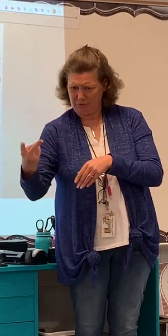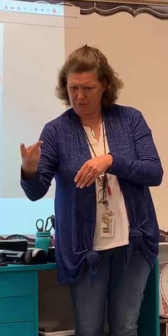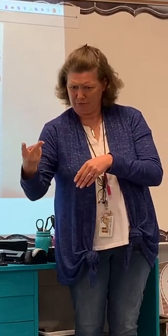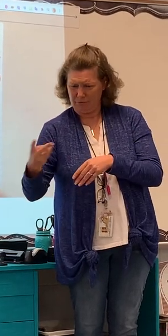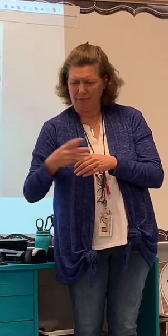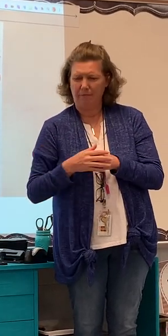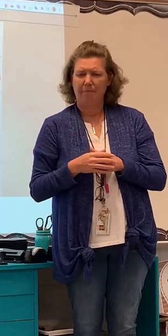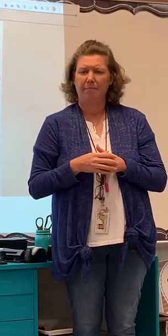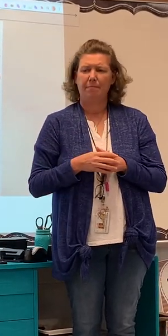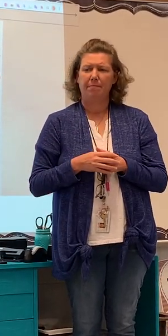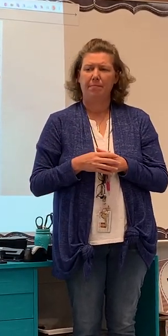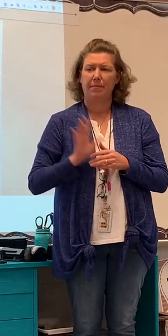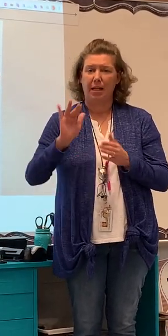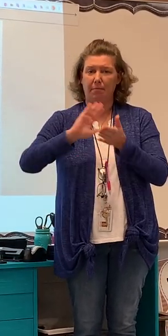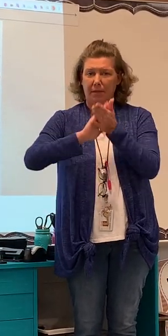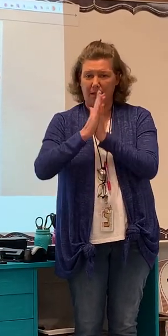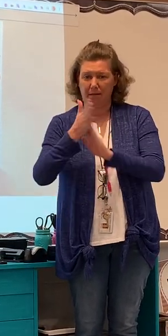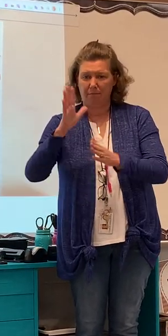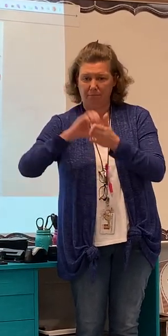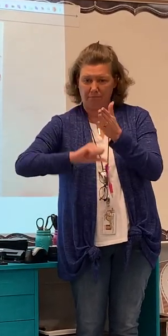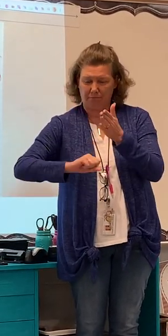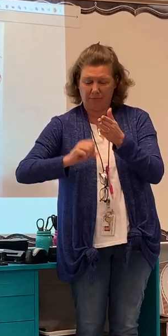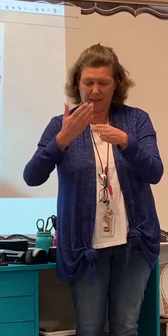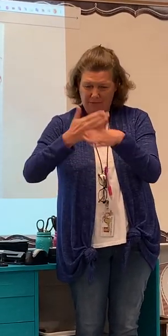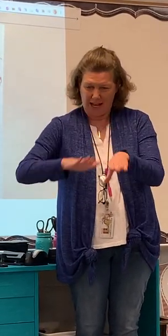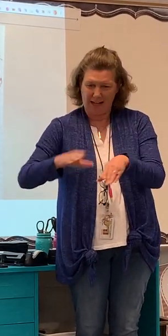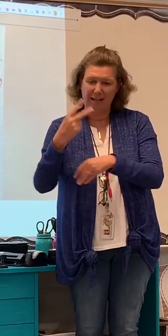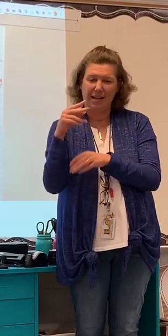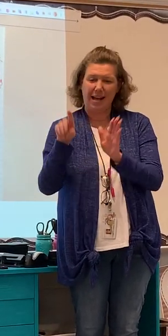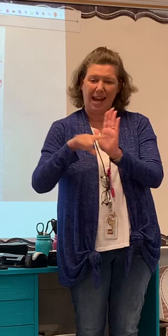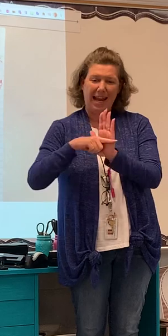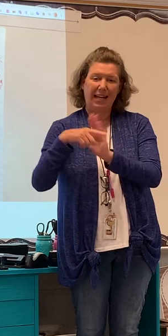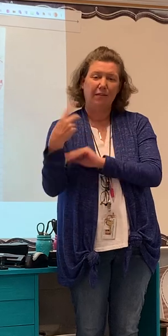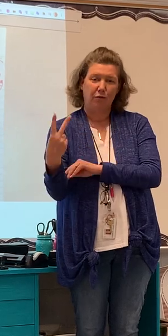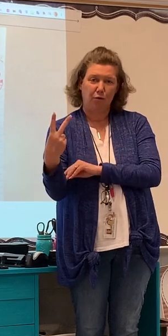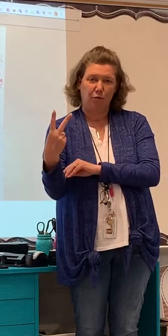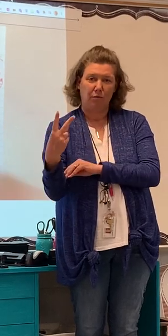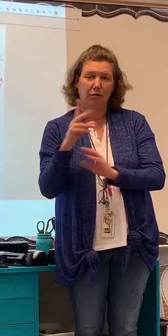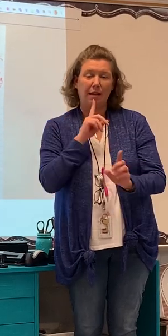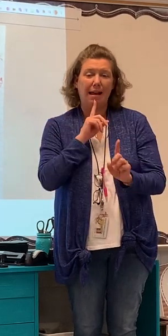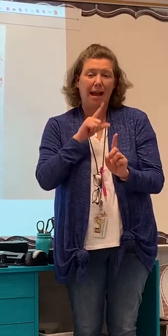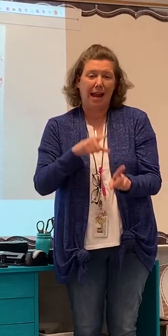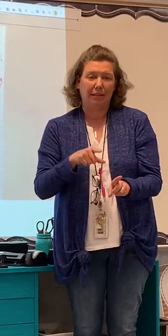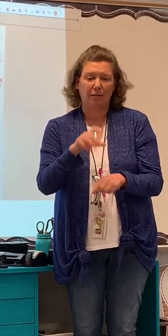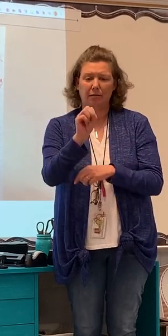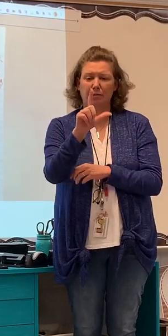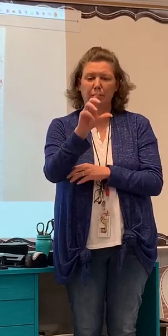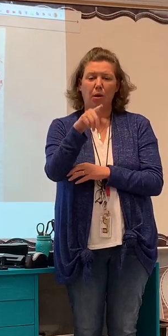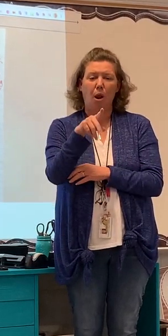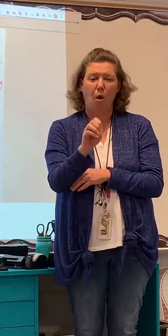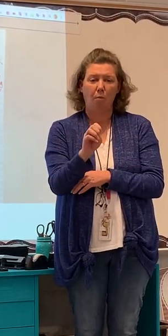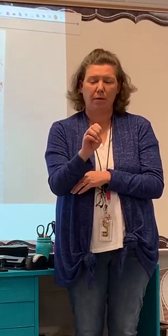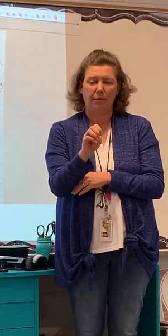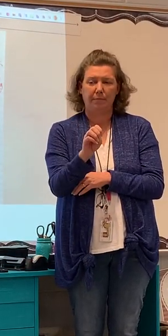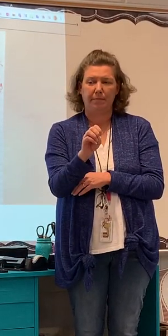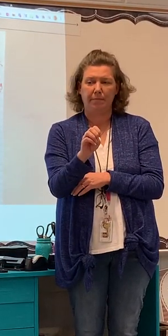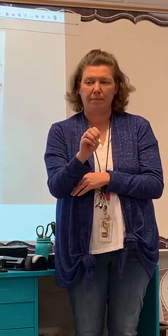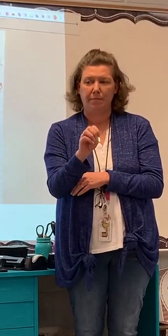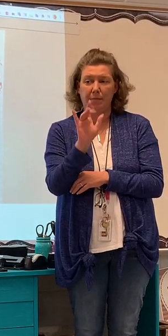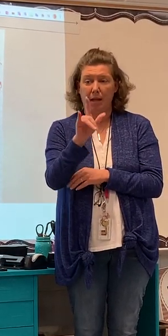divided by 3 is negative 2. So this would be your answer in slope-intercept form. This was standard form.